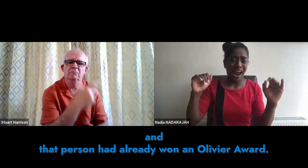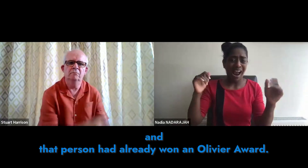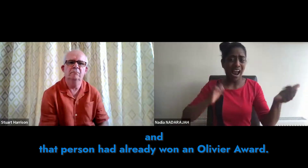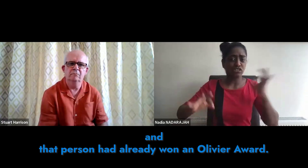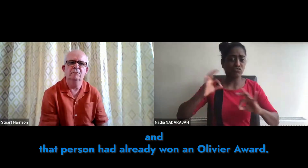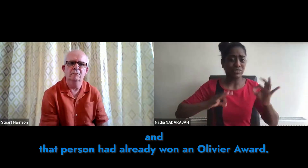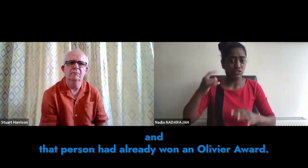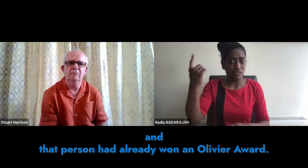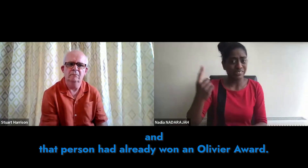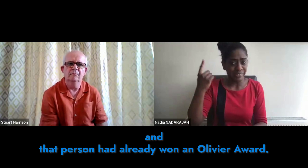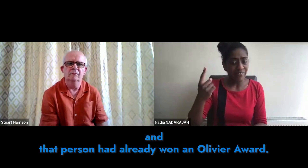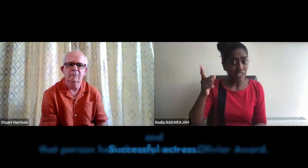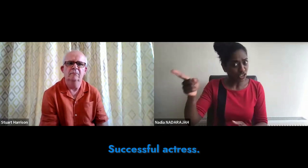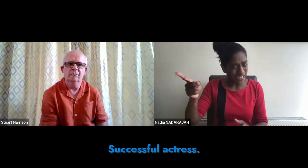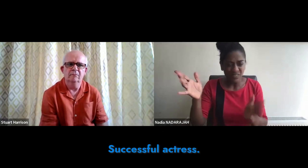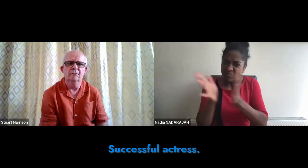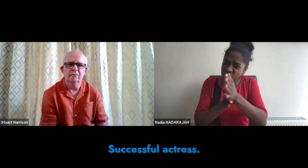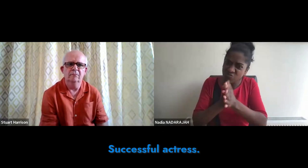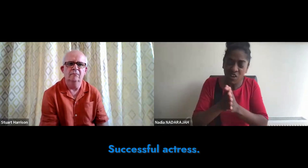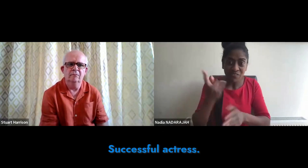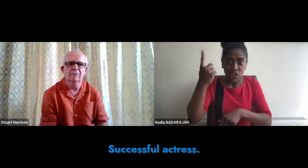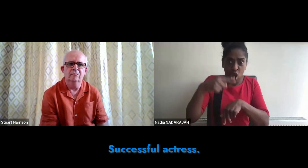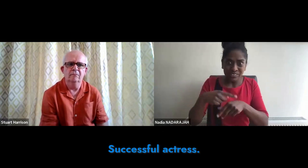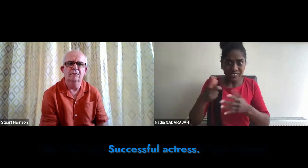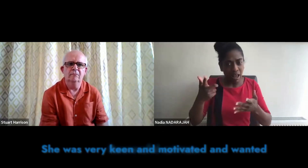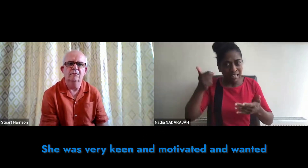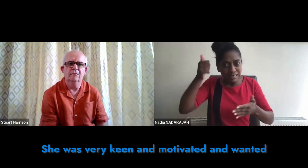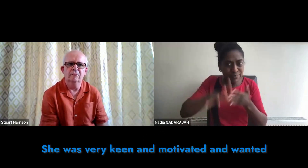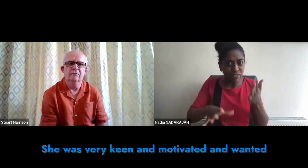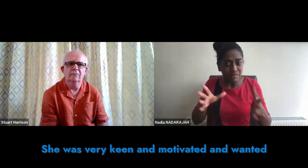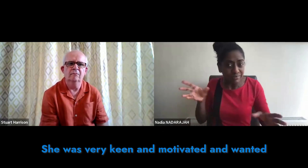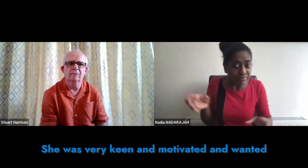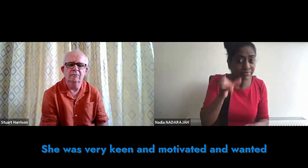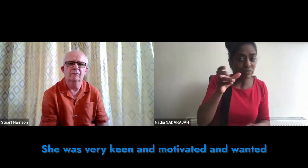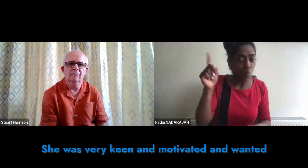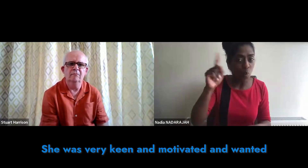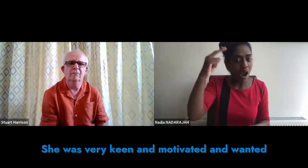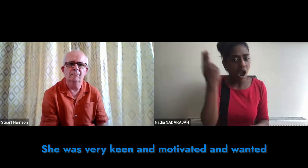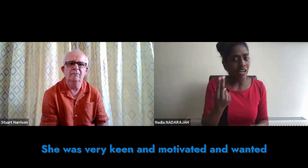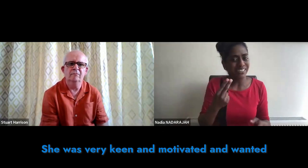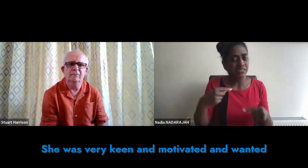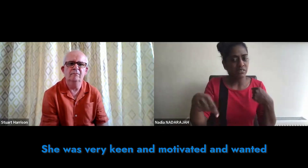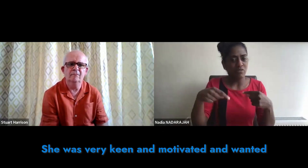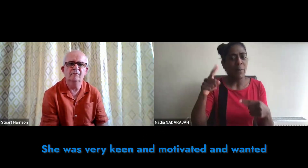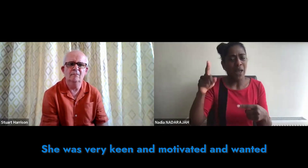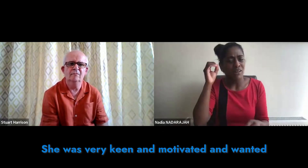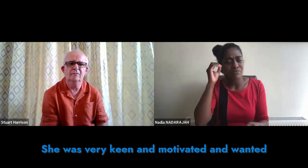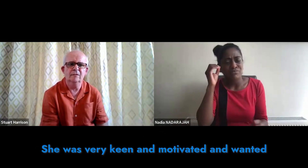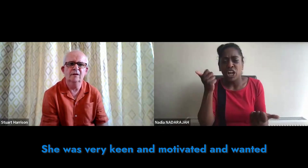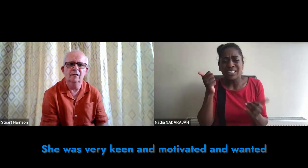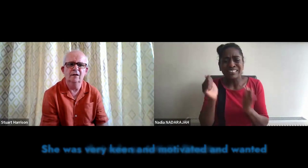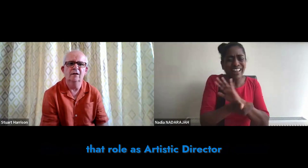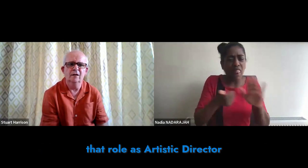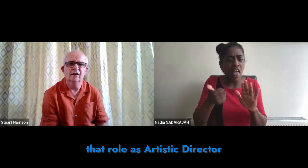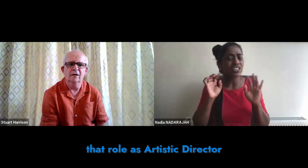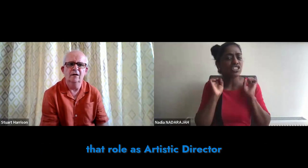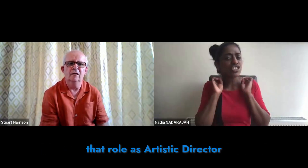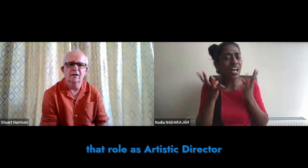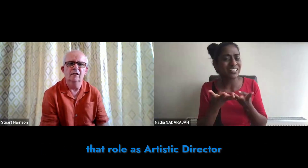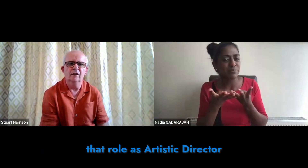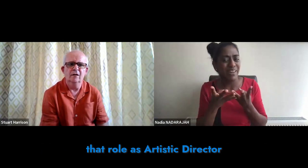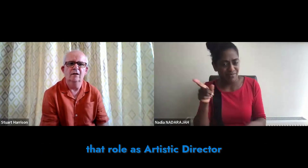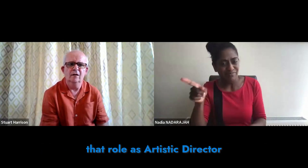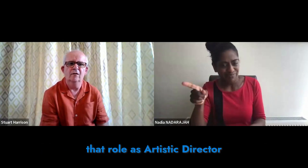Oliver Award, successful actress. She was very keen and motivated and wanted to